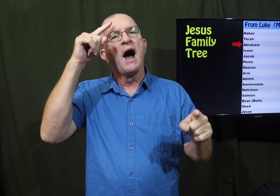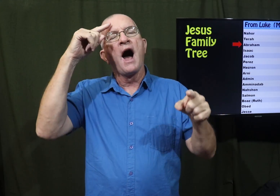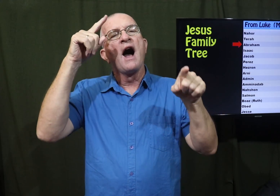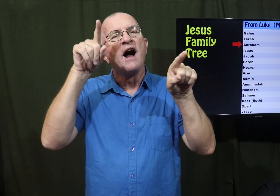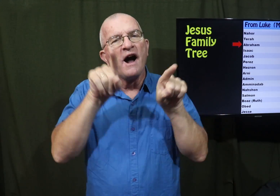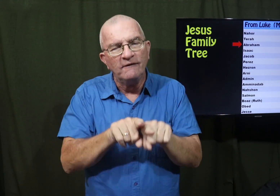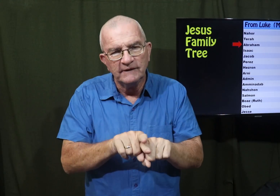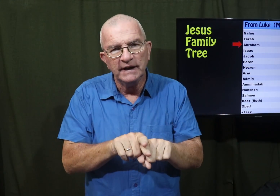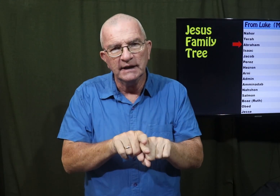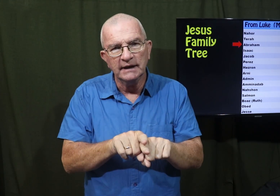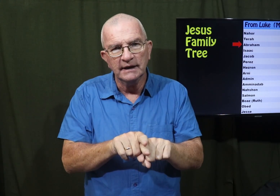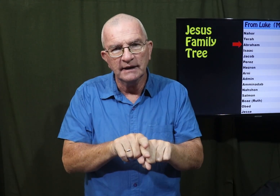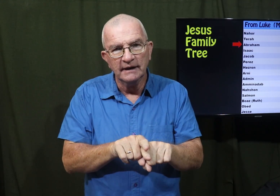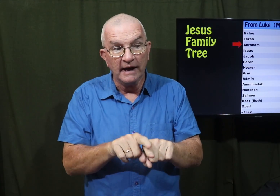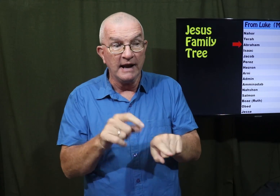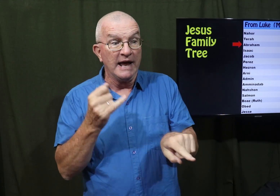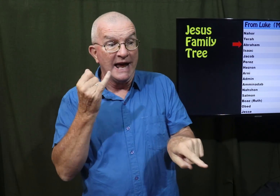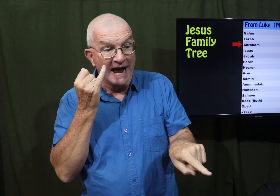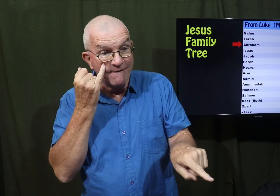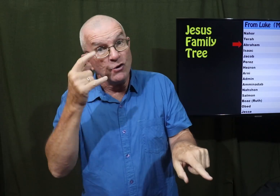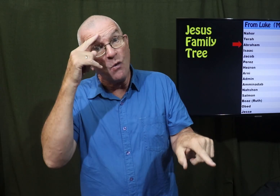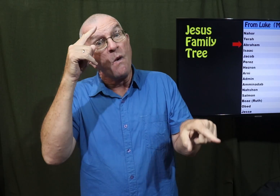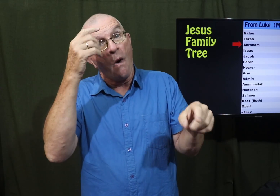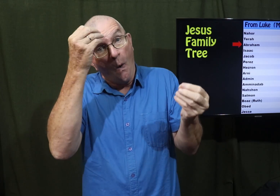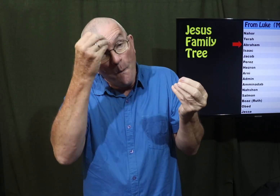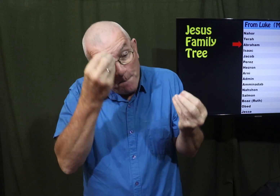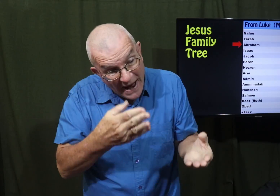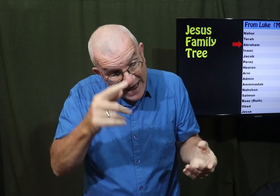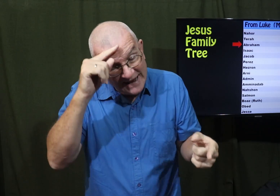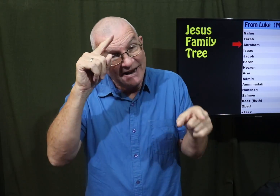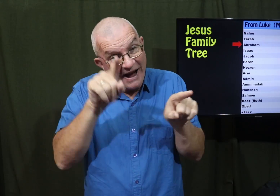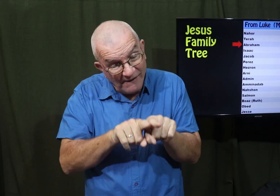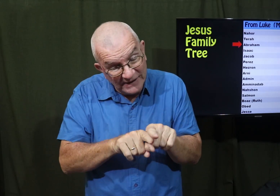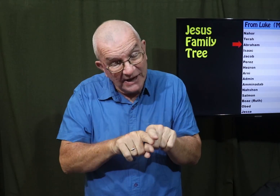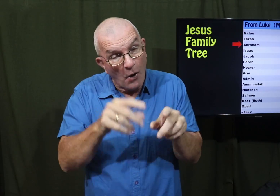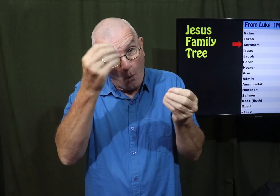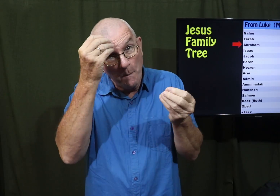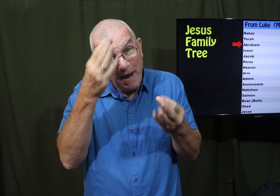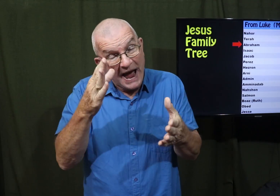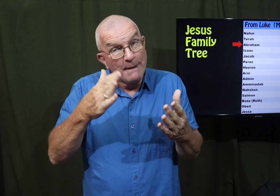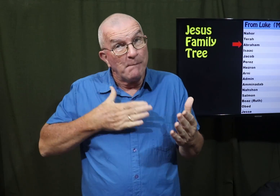And he gave them a covenant. And if you obey the covenant, my word,